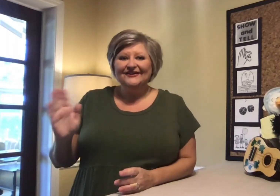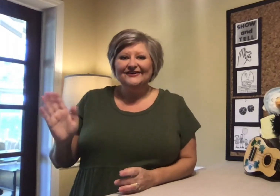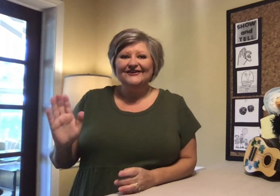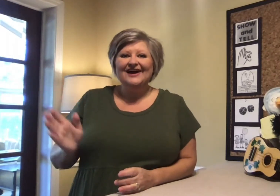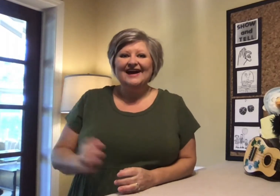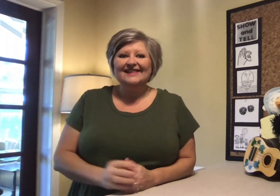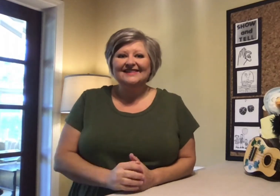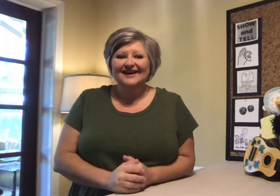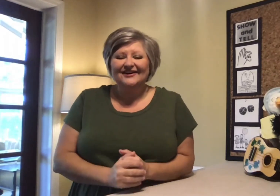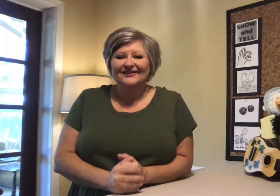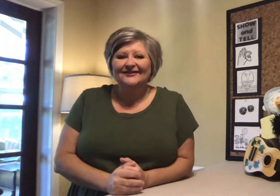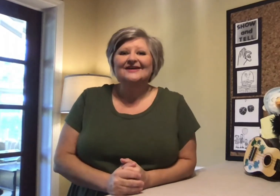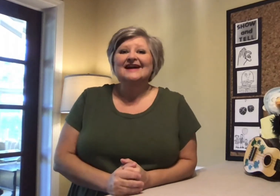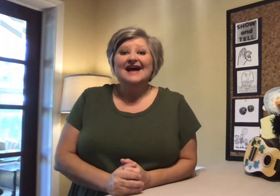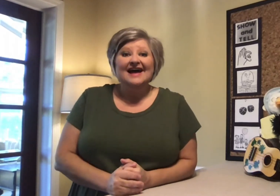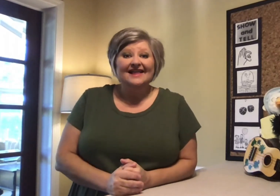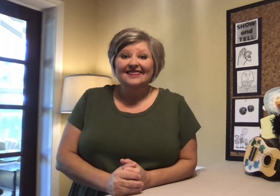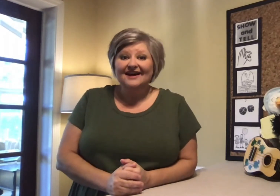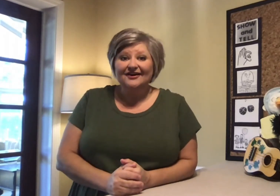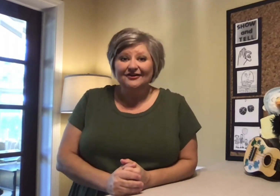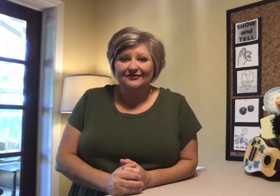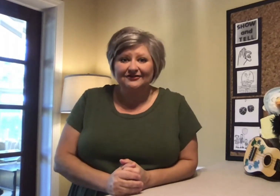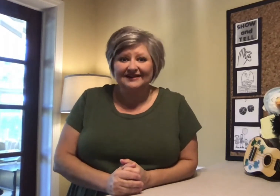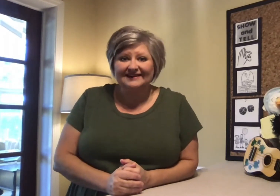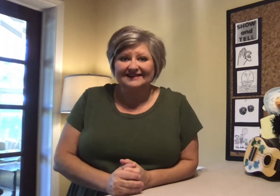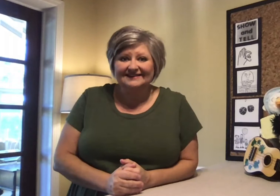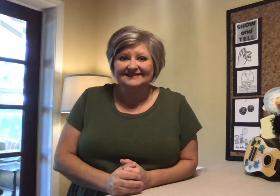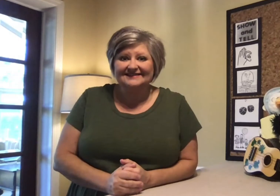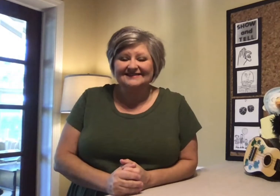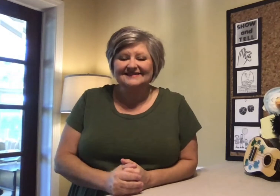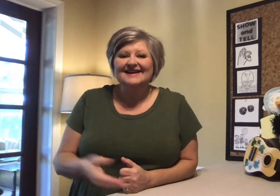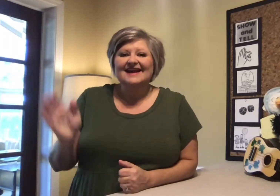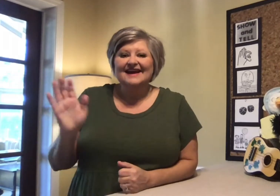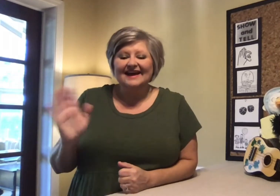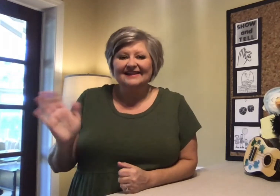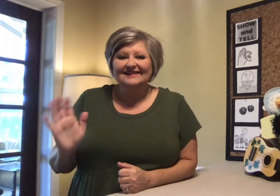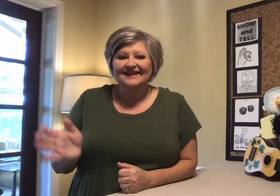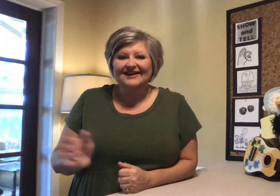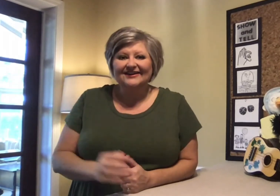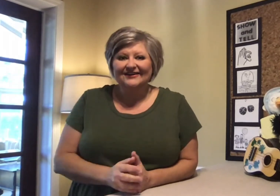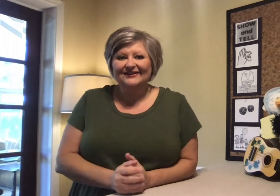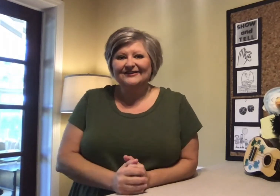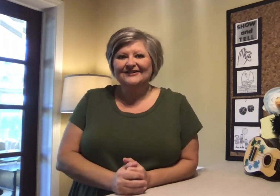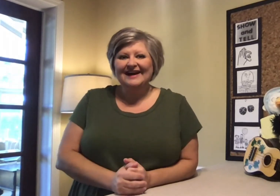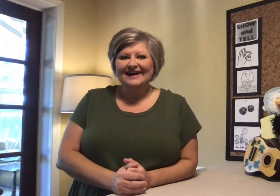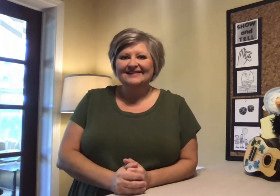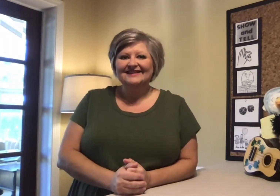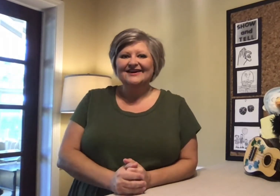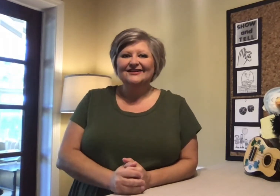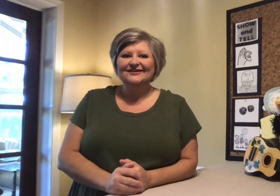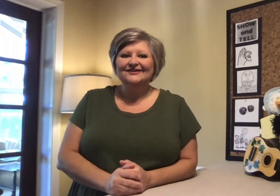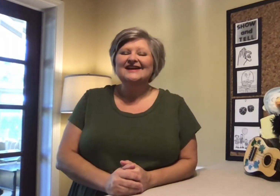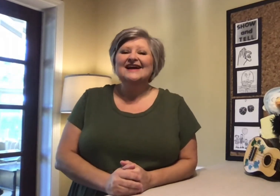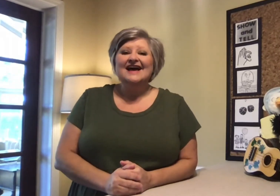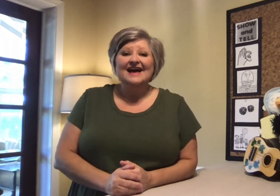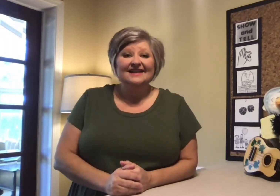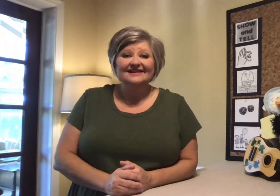Hello, hello, hello, friends. Hello, hello,